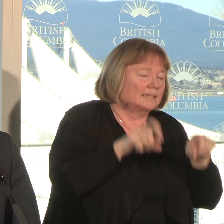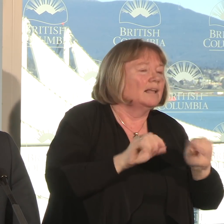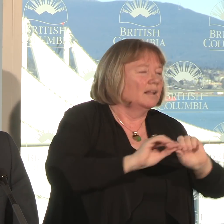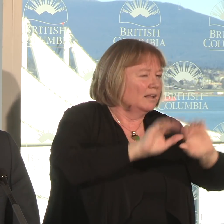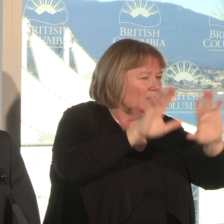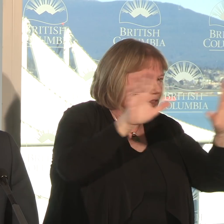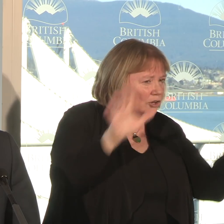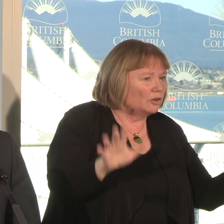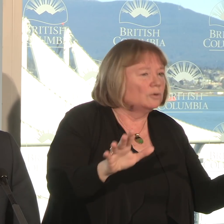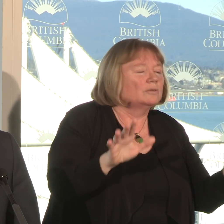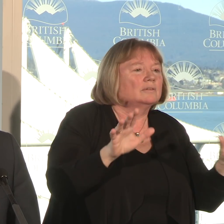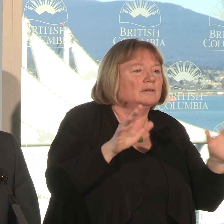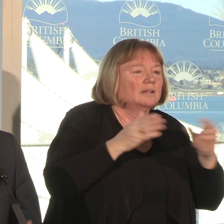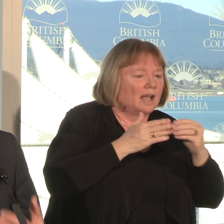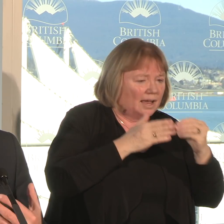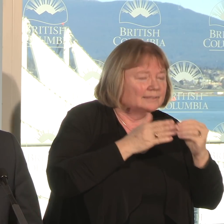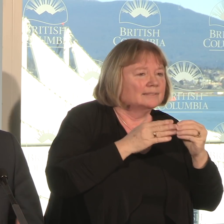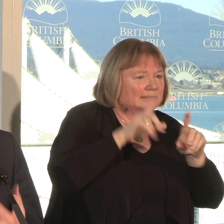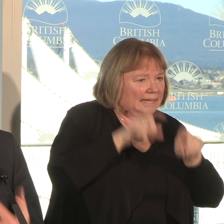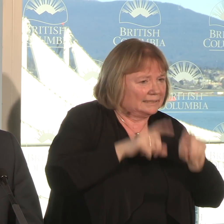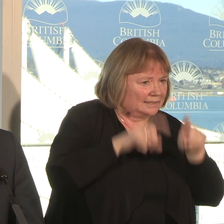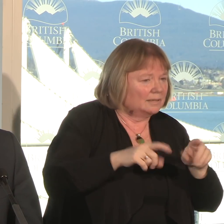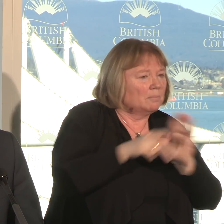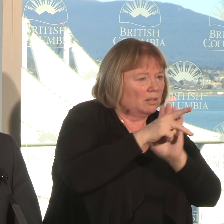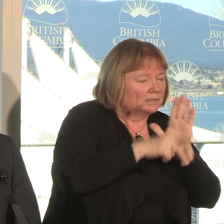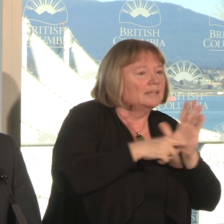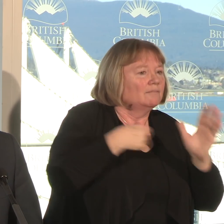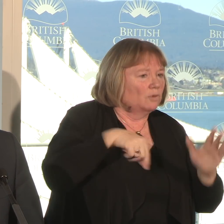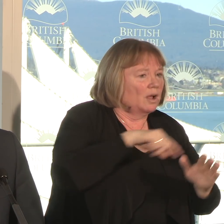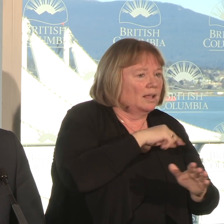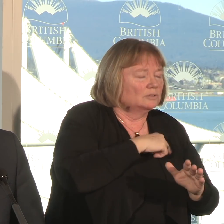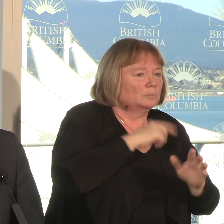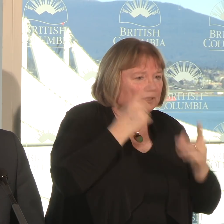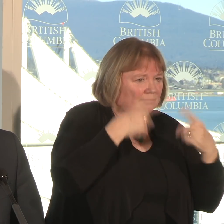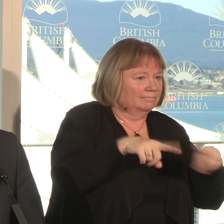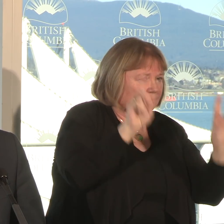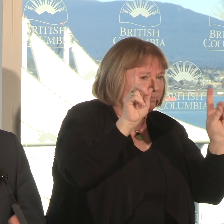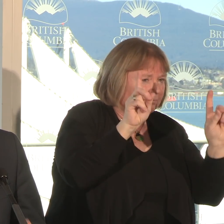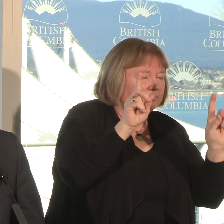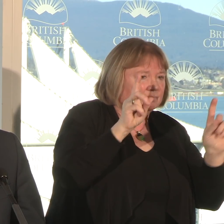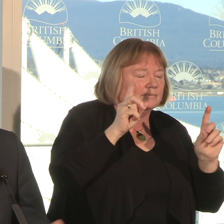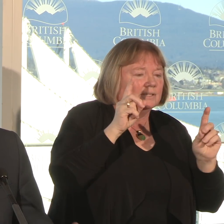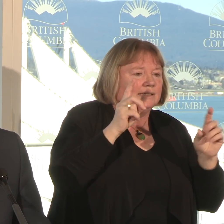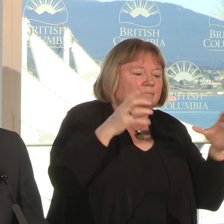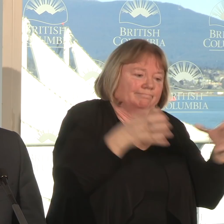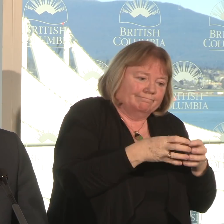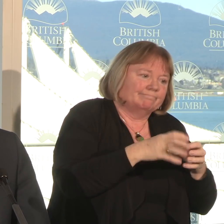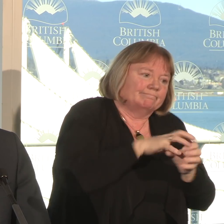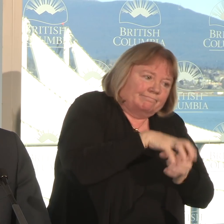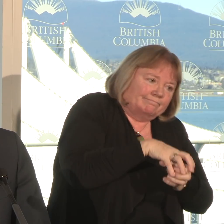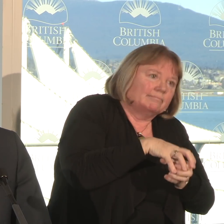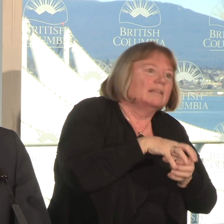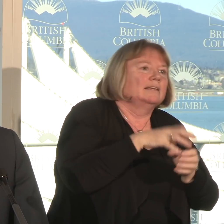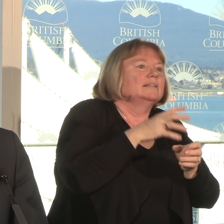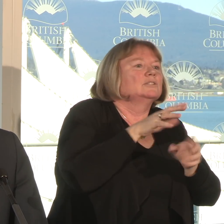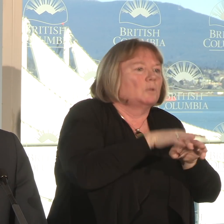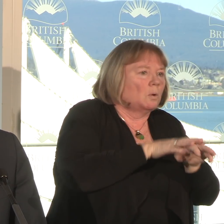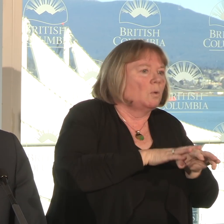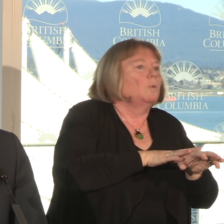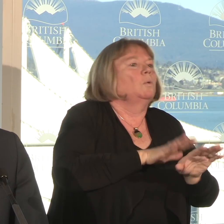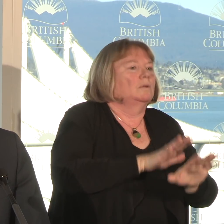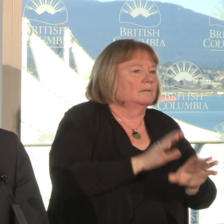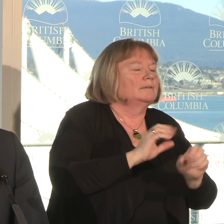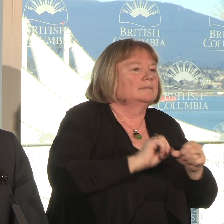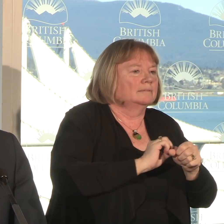clear direction in testing policy for us to be effective in containing and slowing down COVID-19